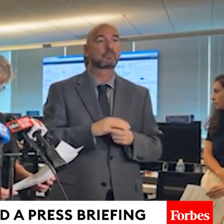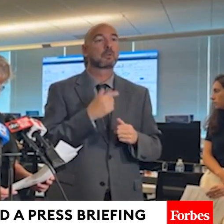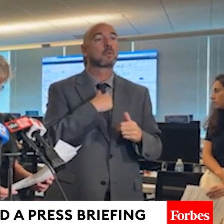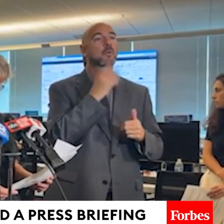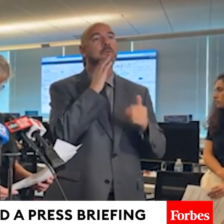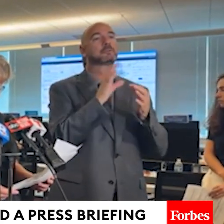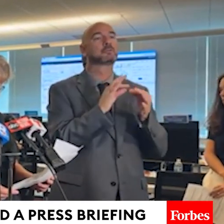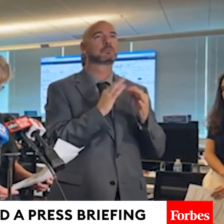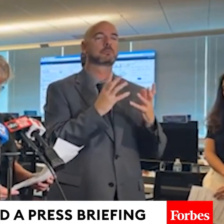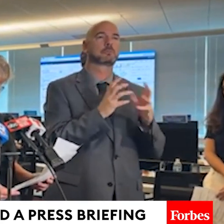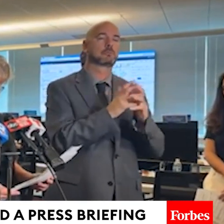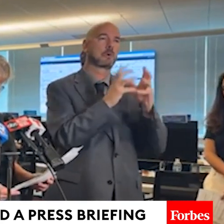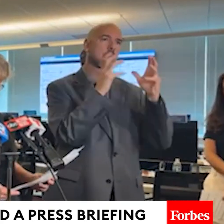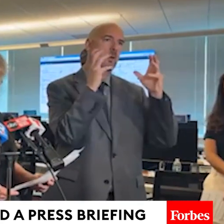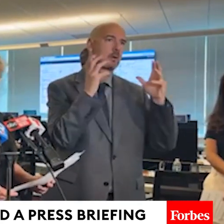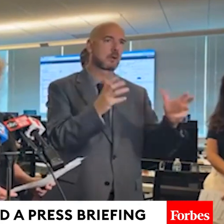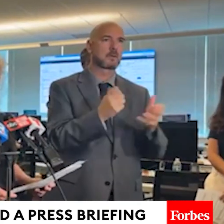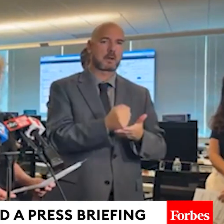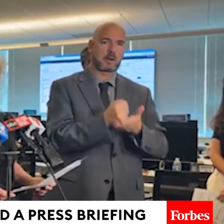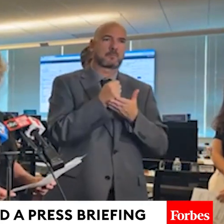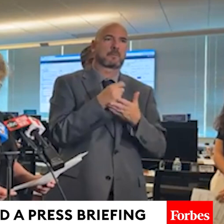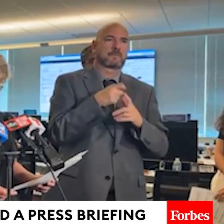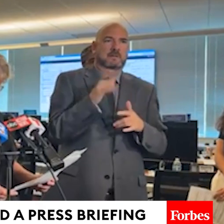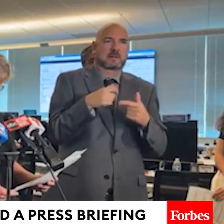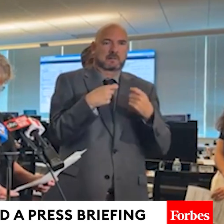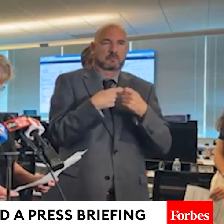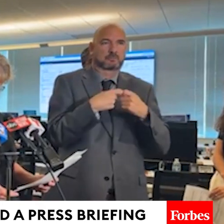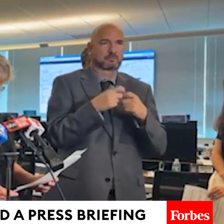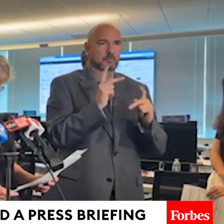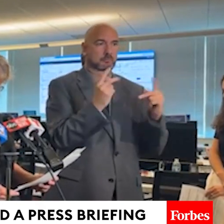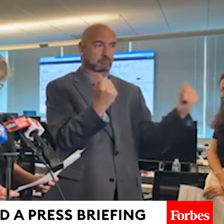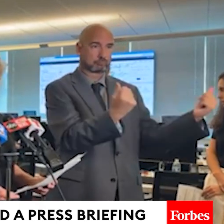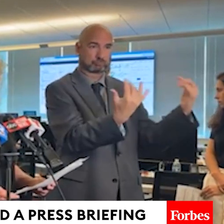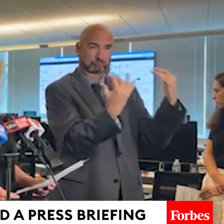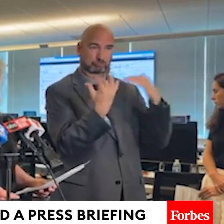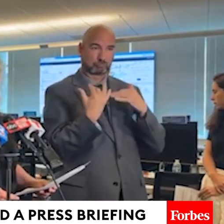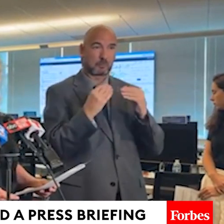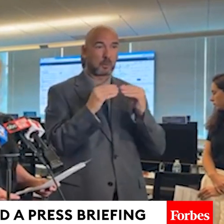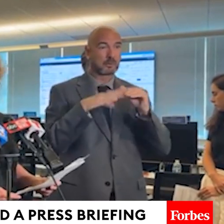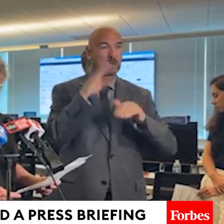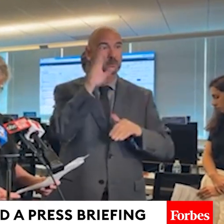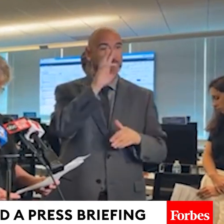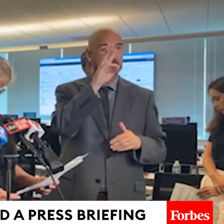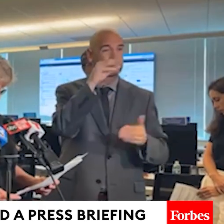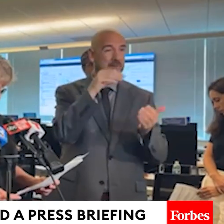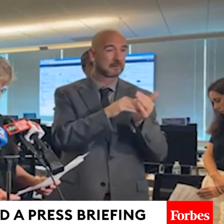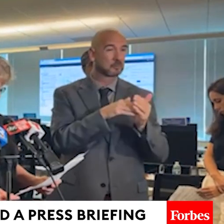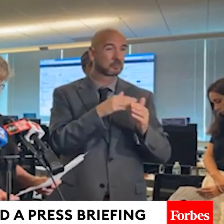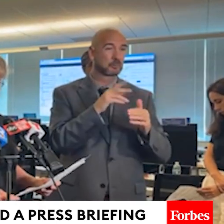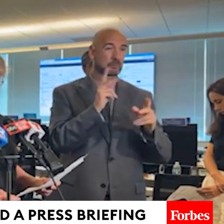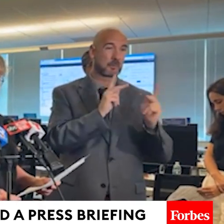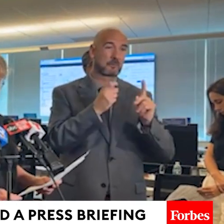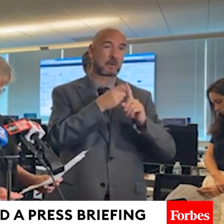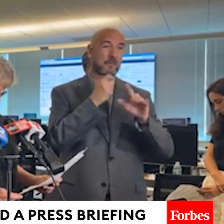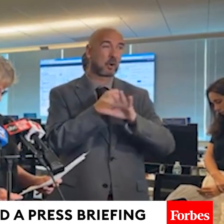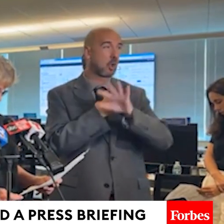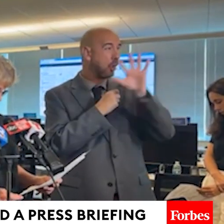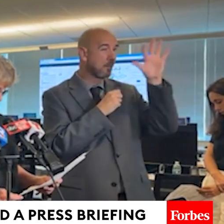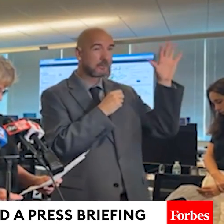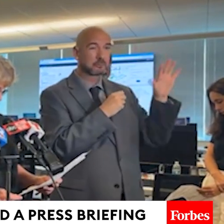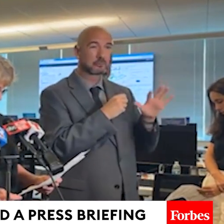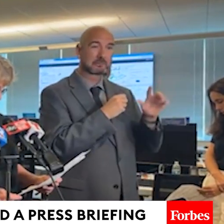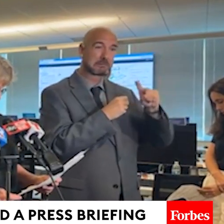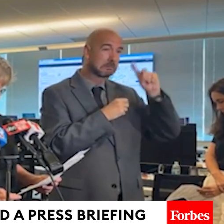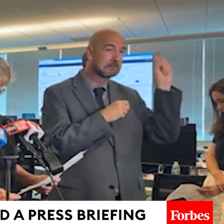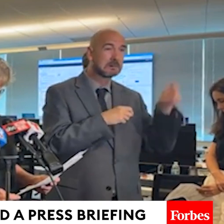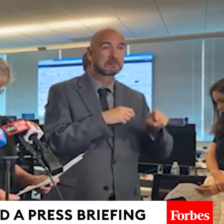help restore power. Tampa Electric has mobilized more than 6,000 utility workers from as far away as Canada, Texas, and